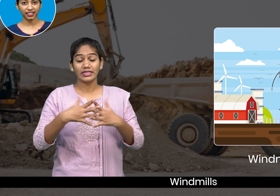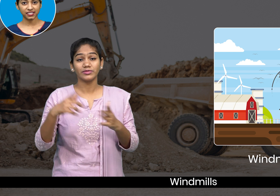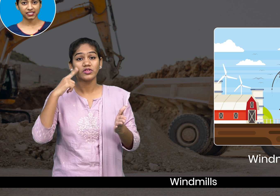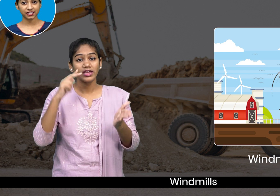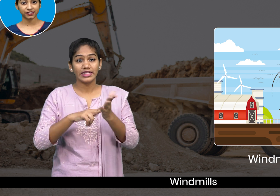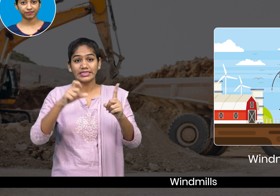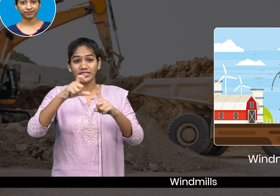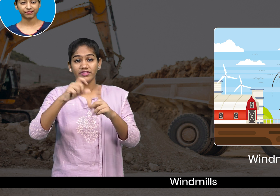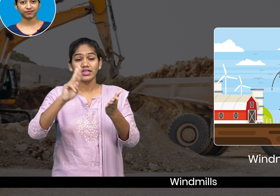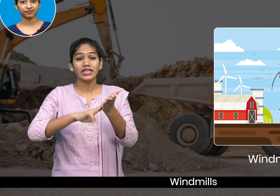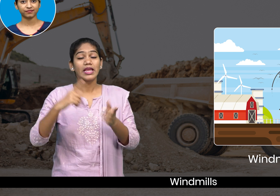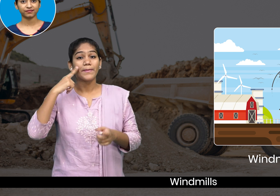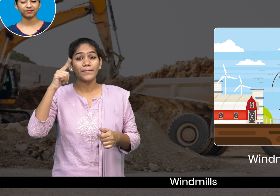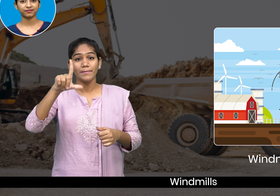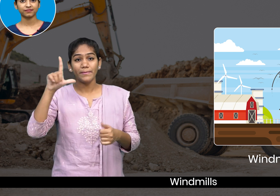Windmills